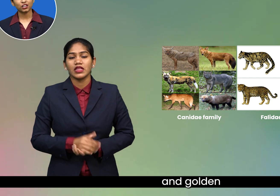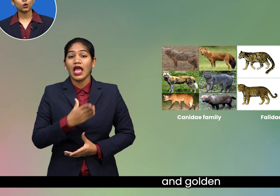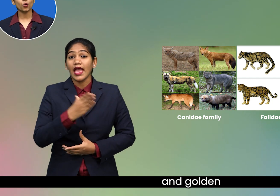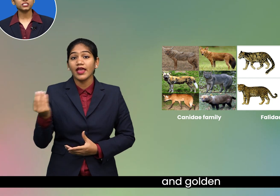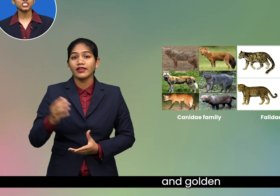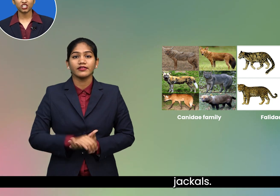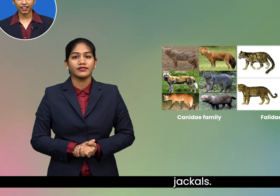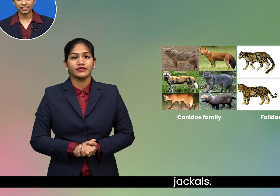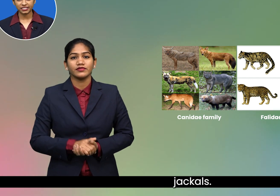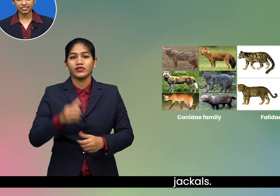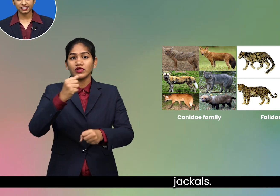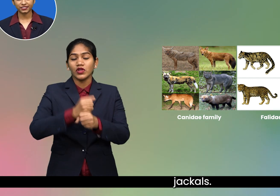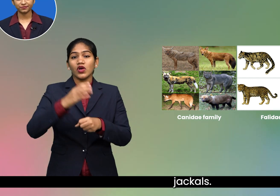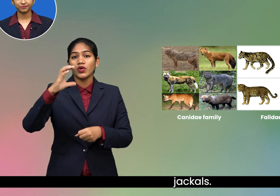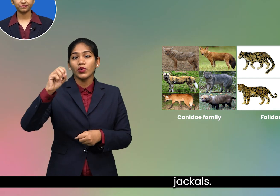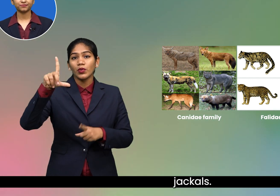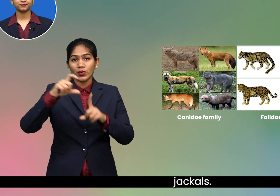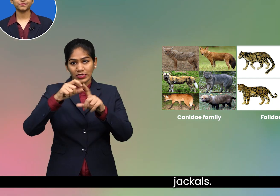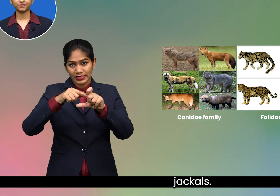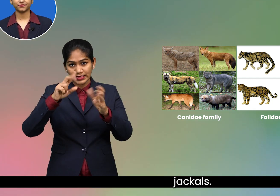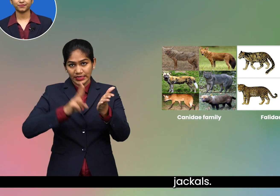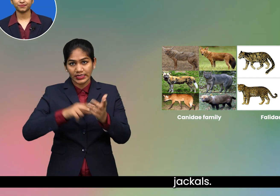and golden jackals.